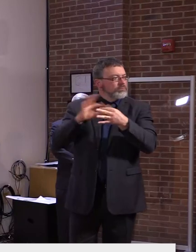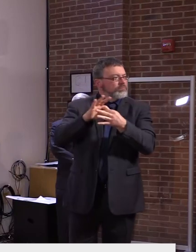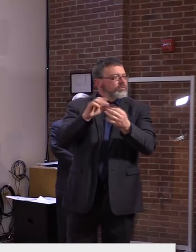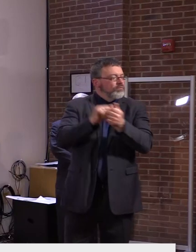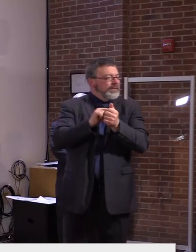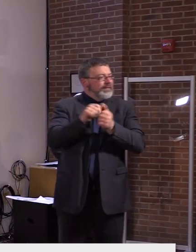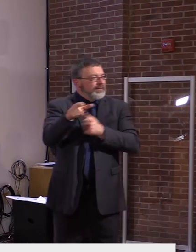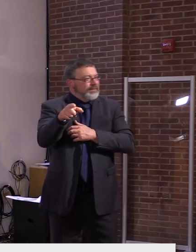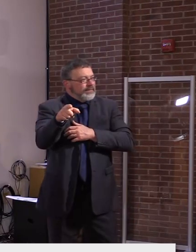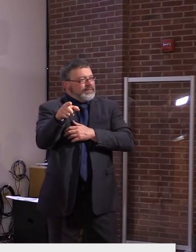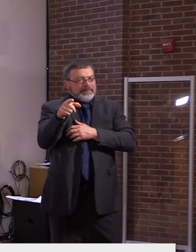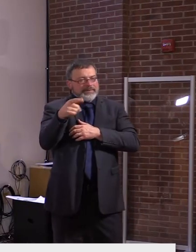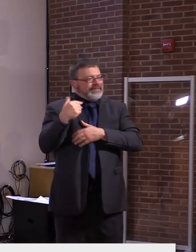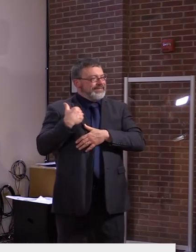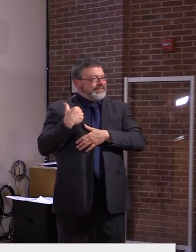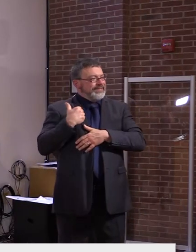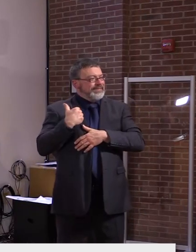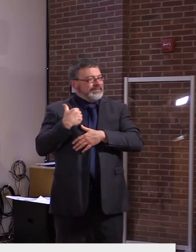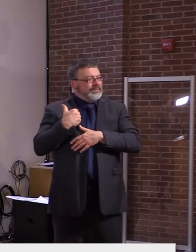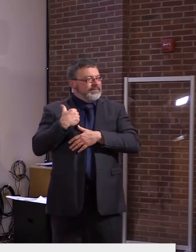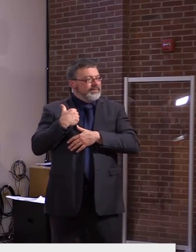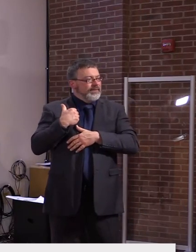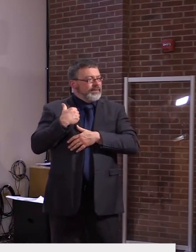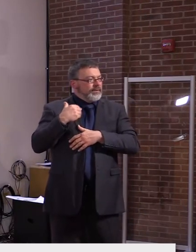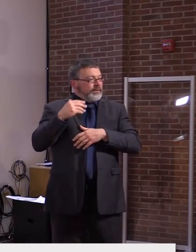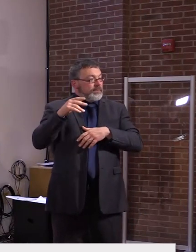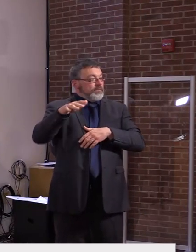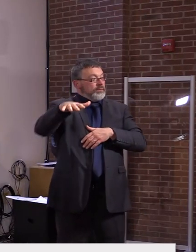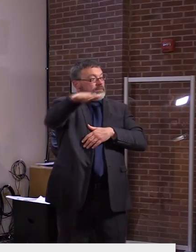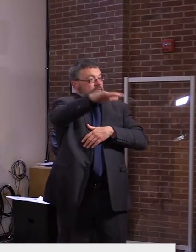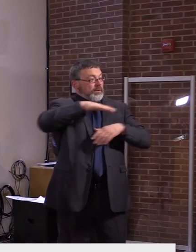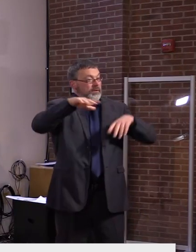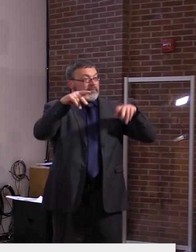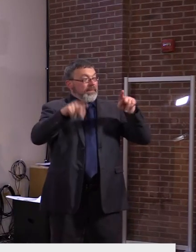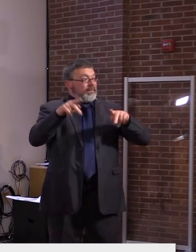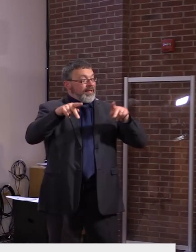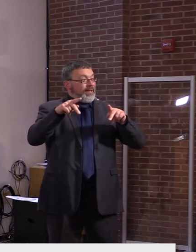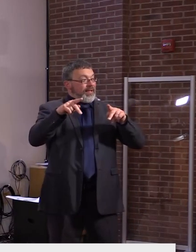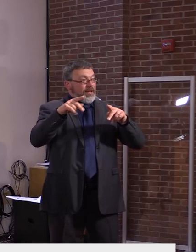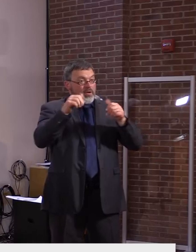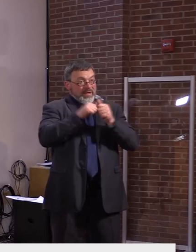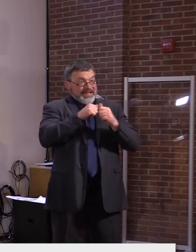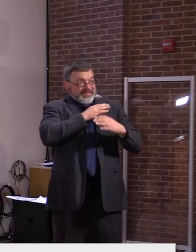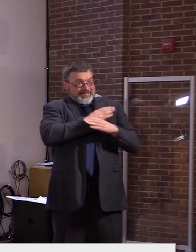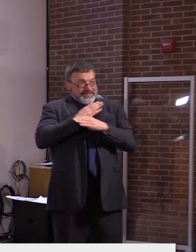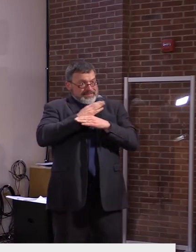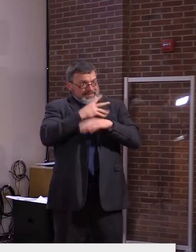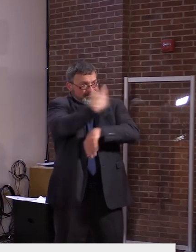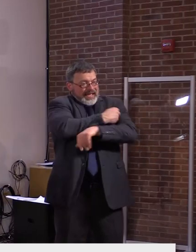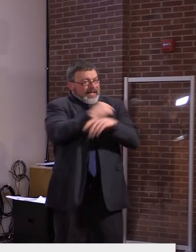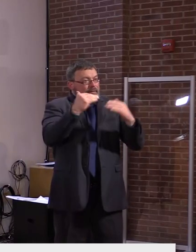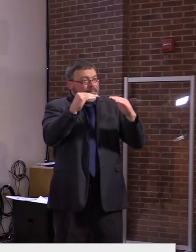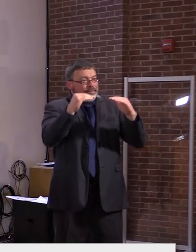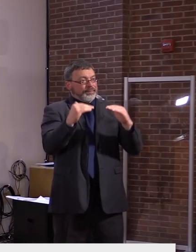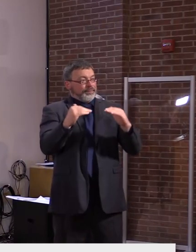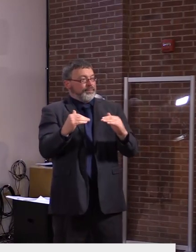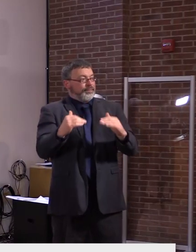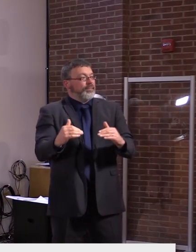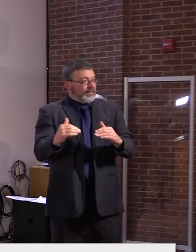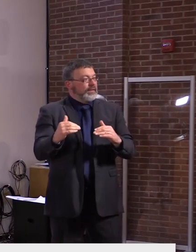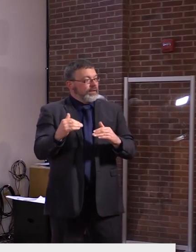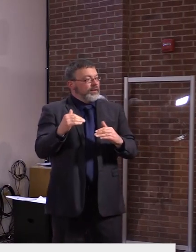the people who have the most potential to have their immunity waned right now are those who initially